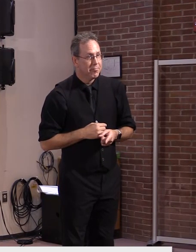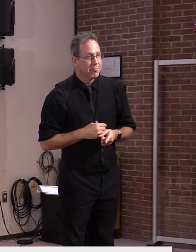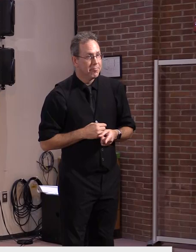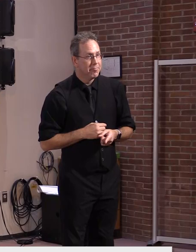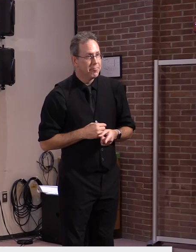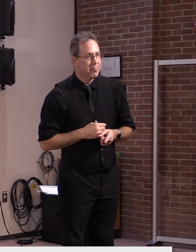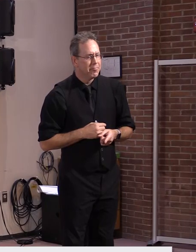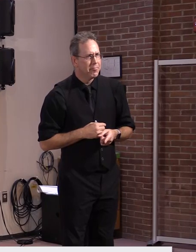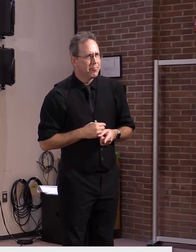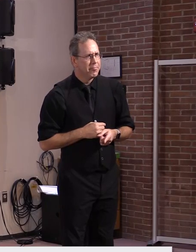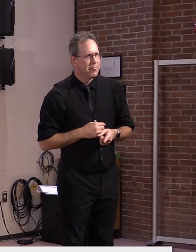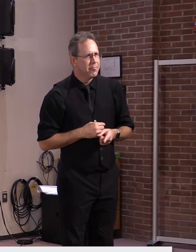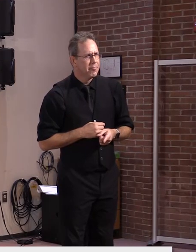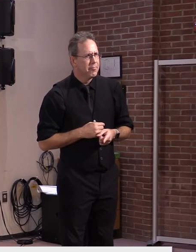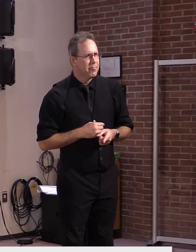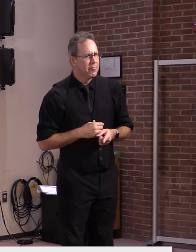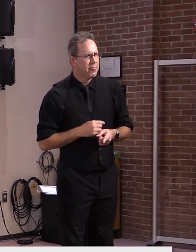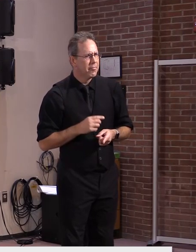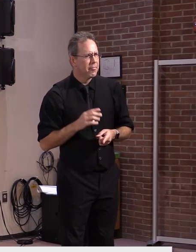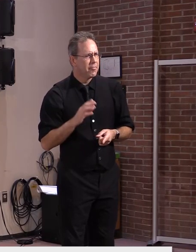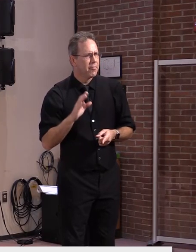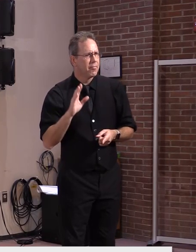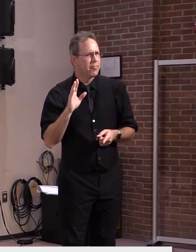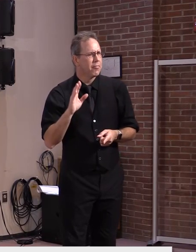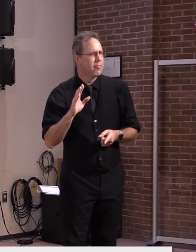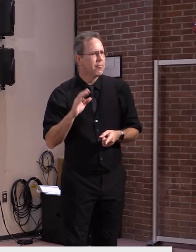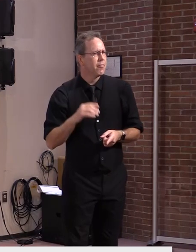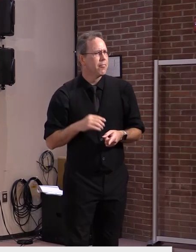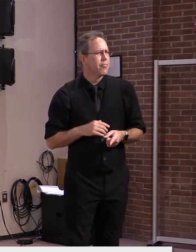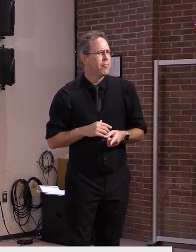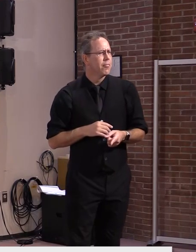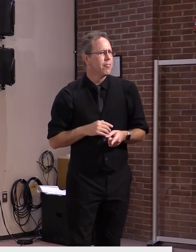This is Aaron. I believe Mike is off today.